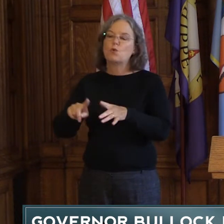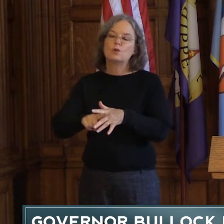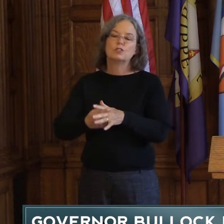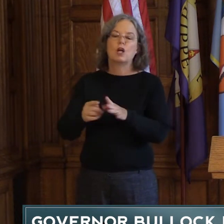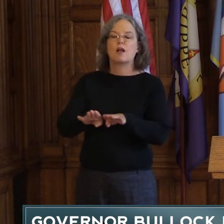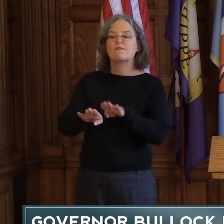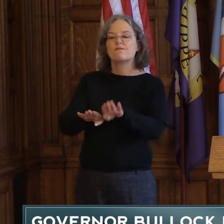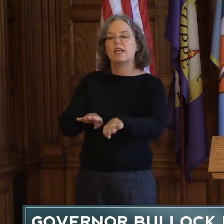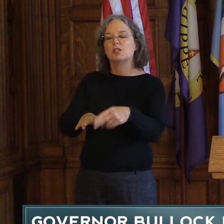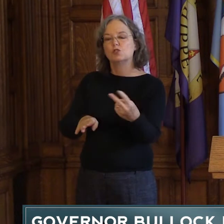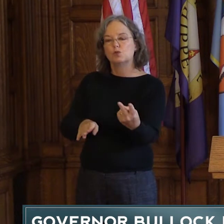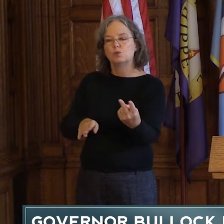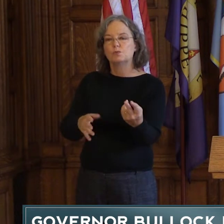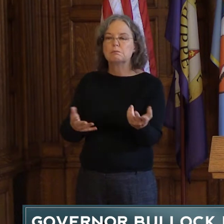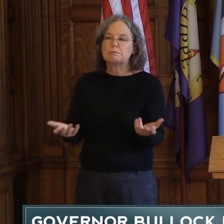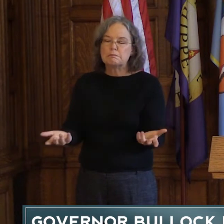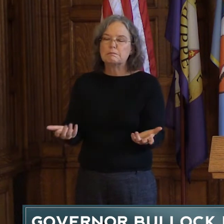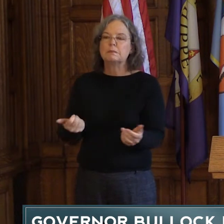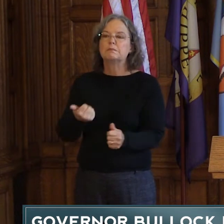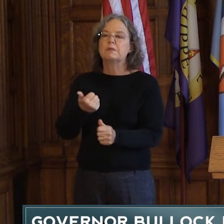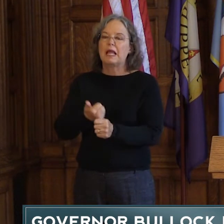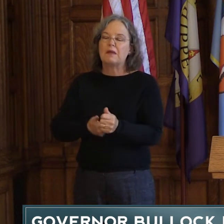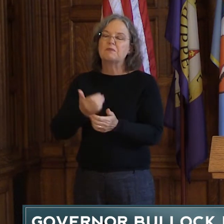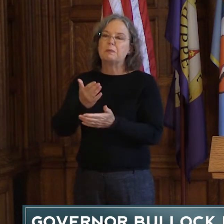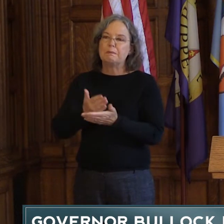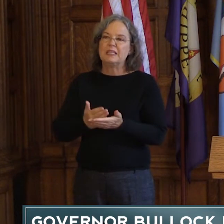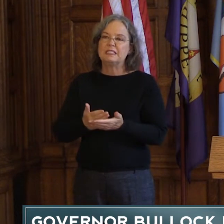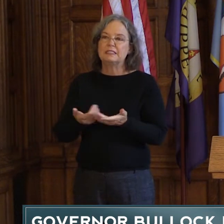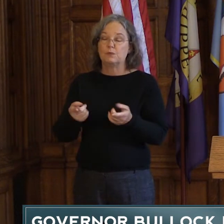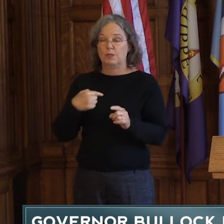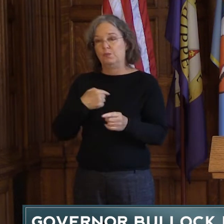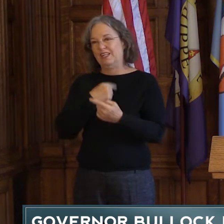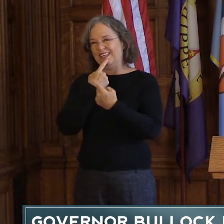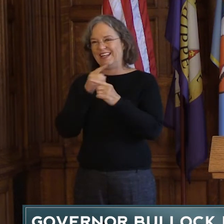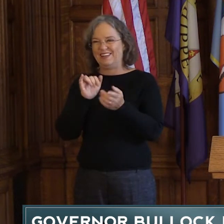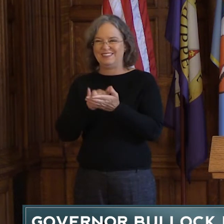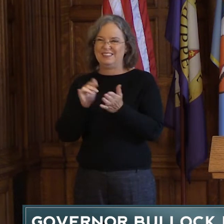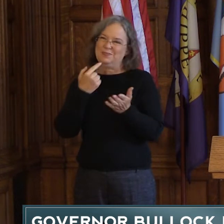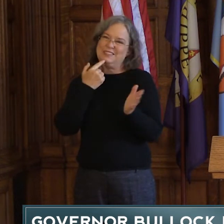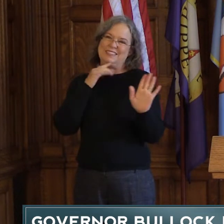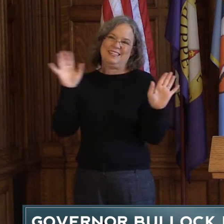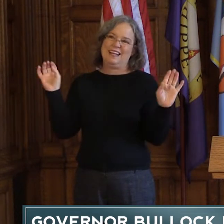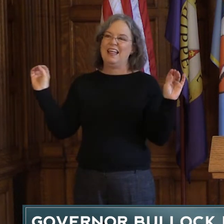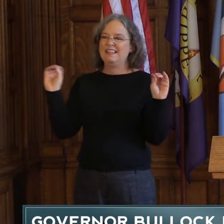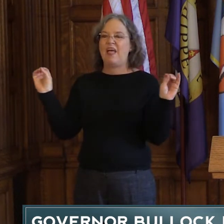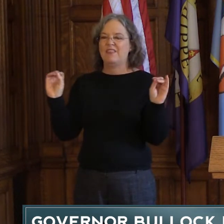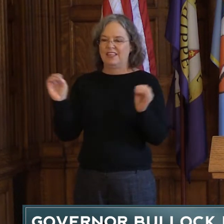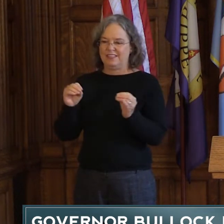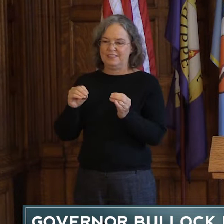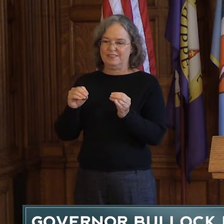2? Each piece of this, and when we announced this, even said, none of this is written in